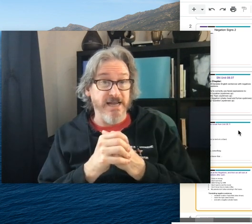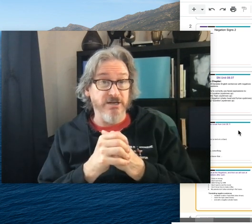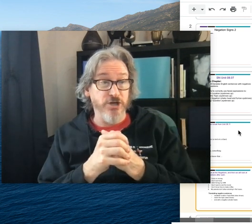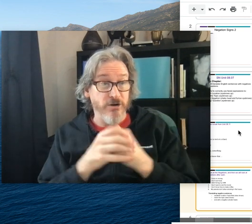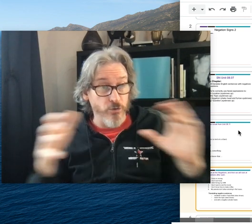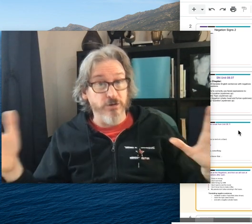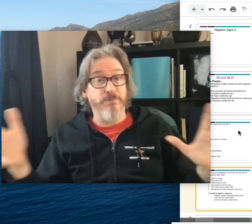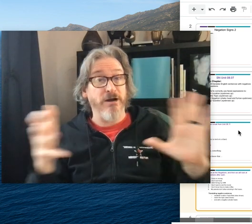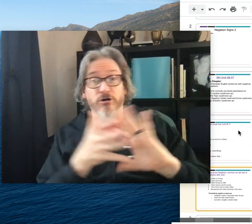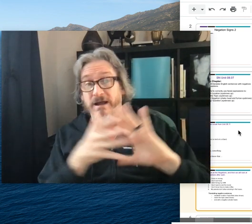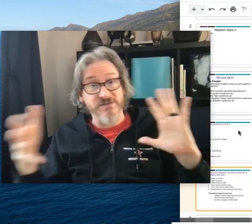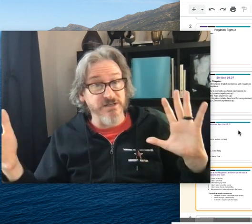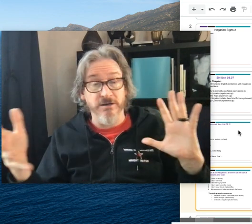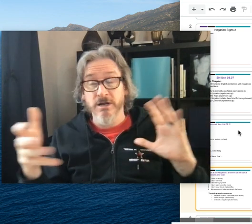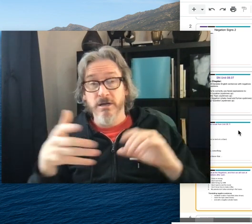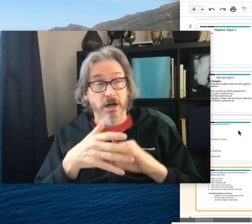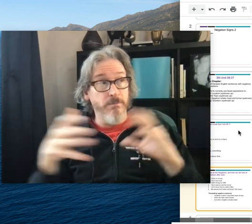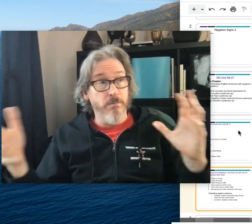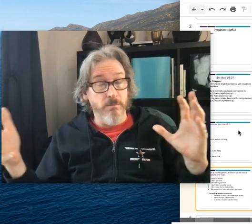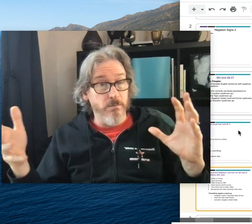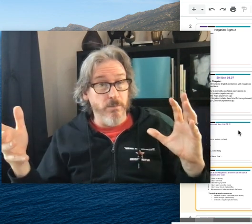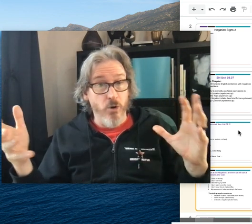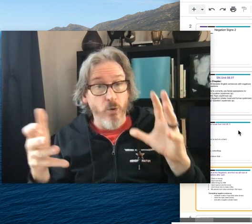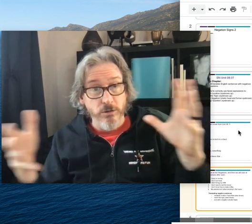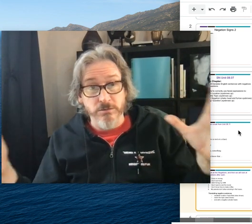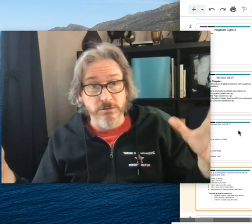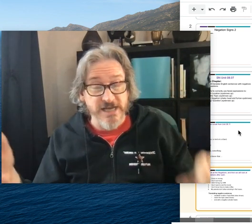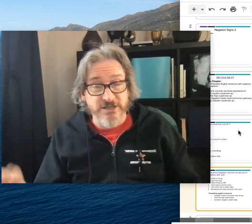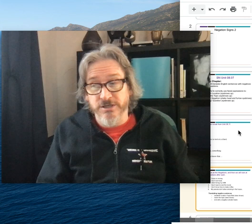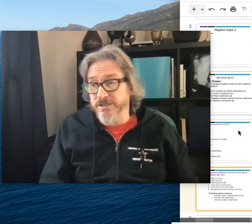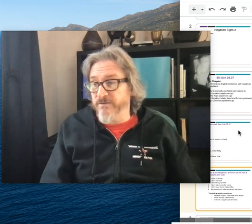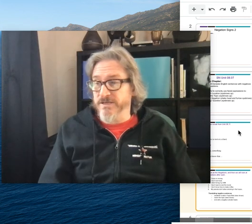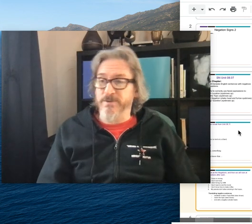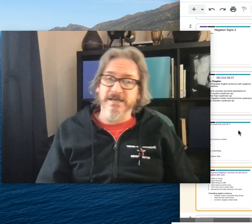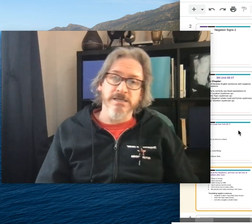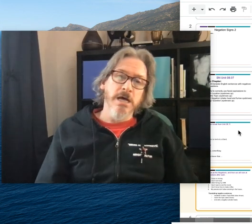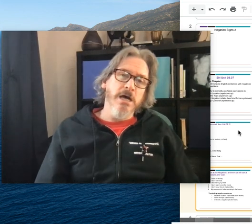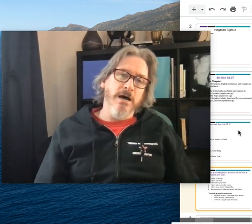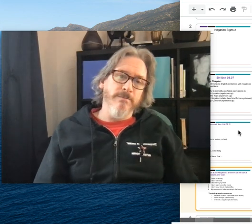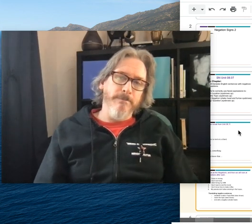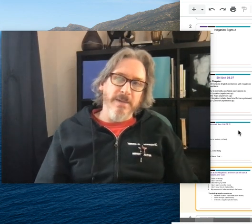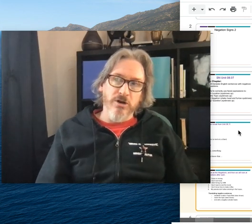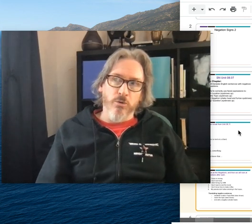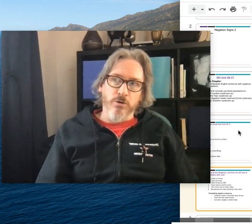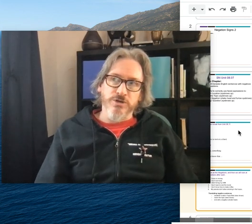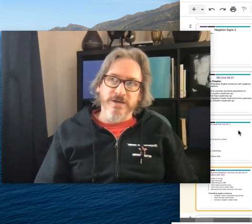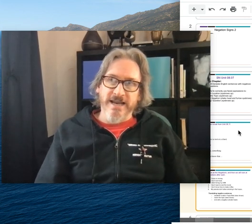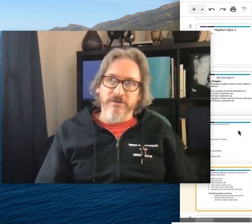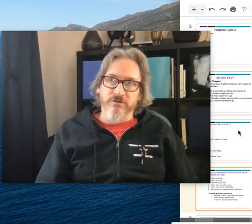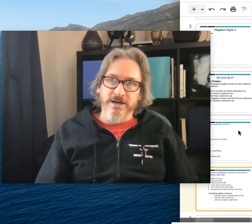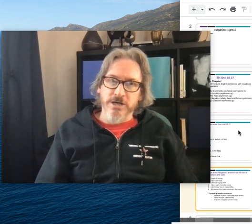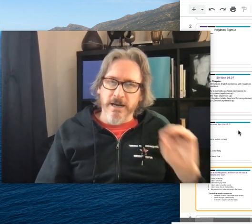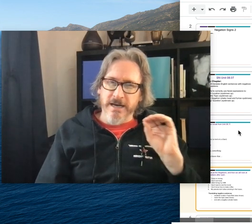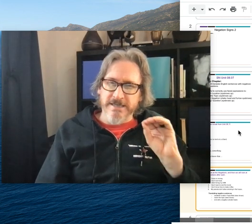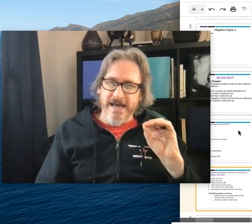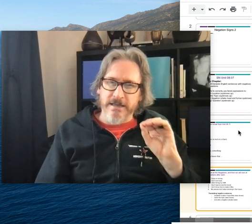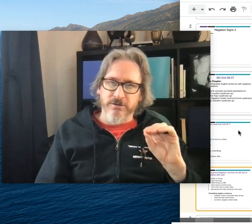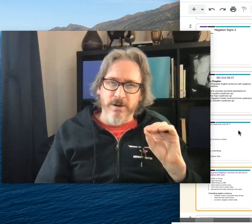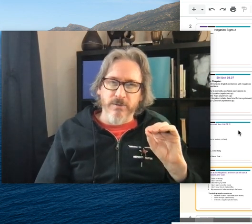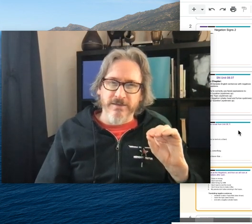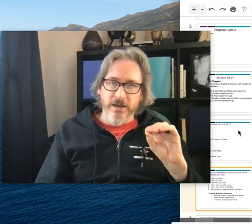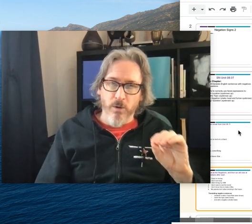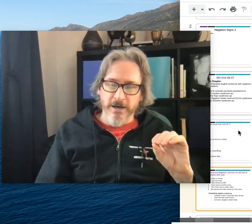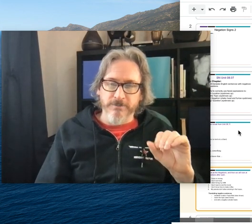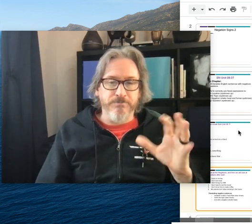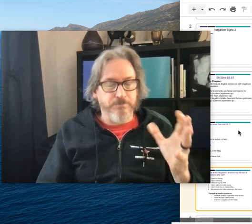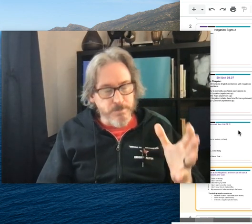for the stage and ordered paragraphs and whole sections of his plays in order to get information out in exactly